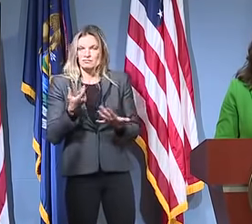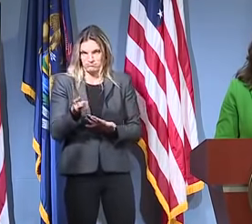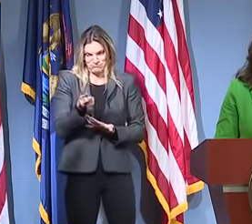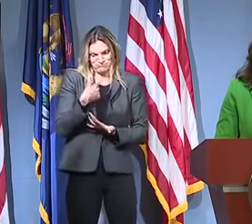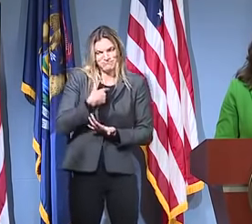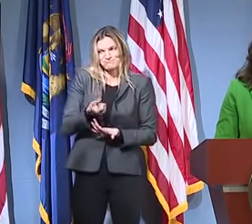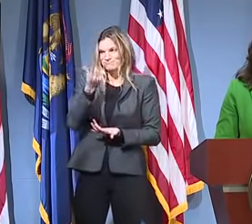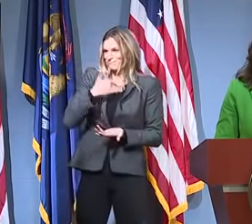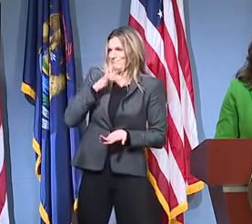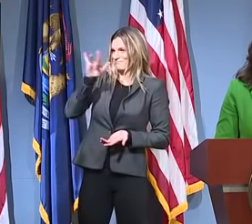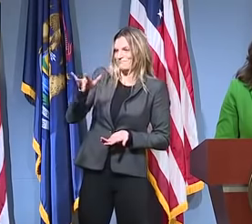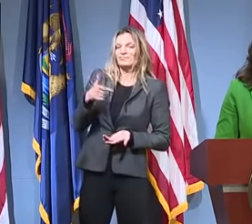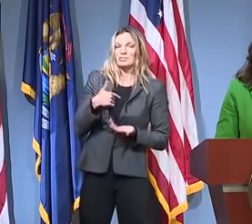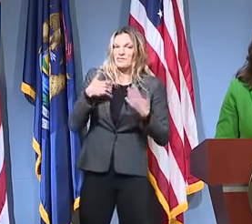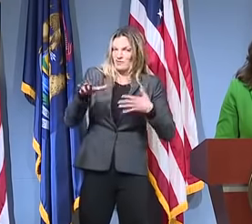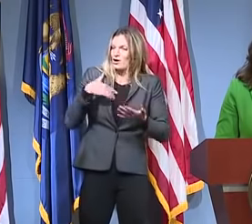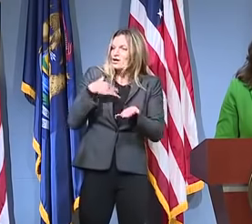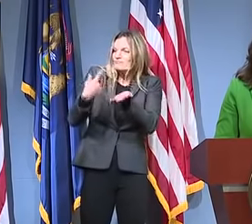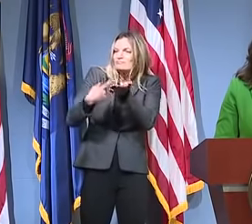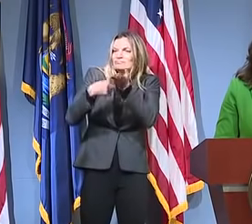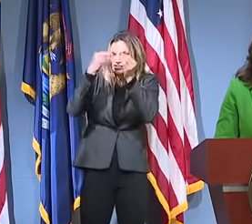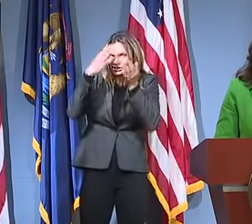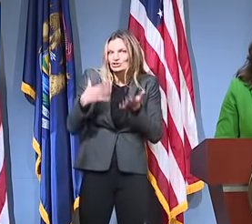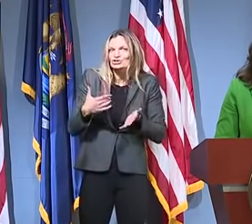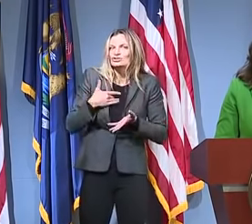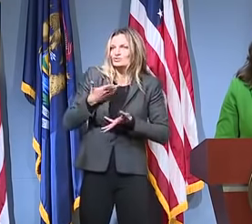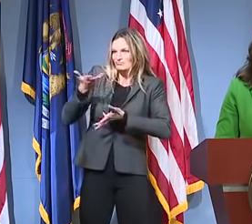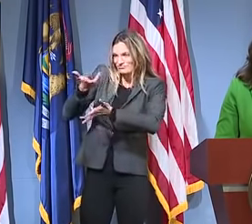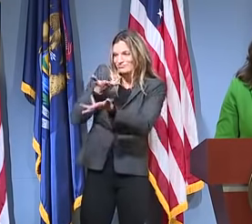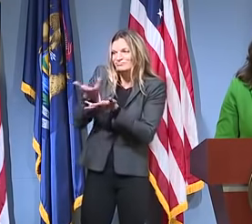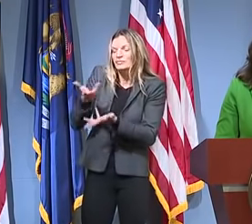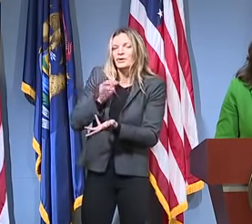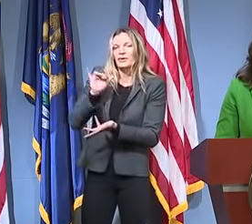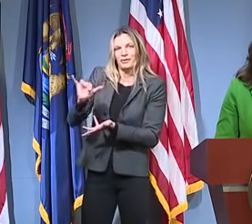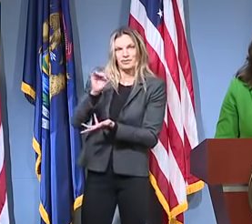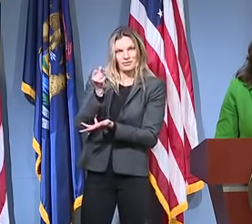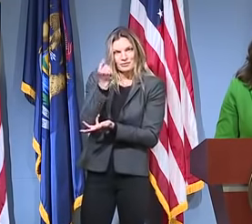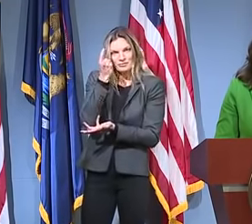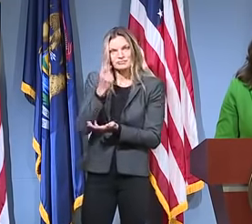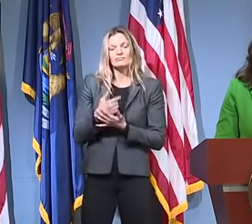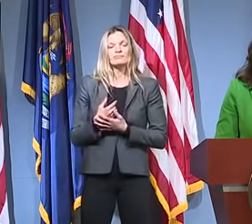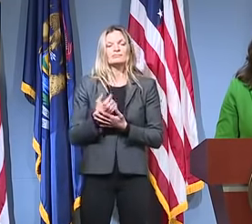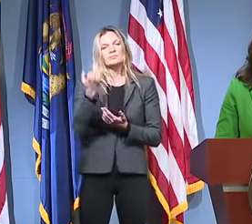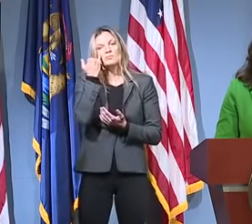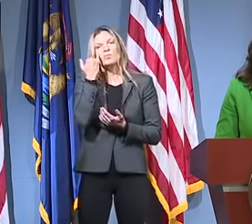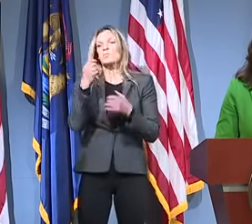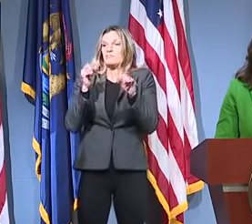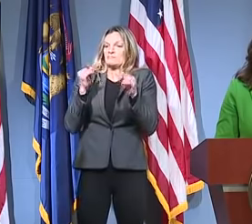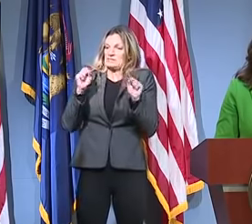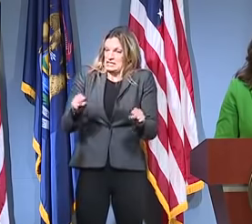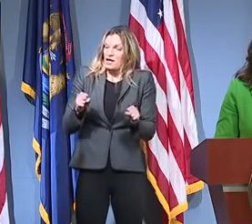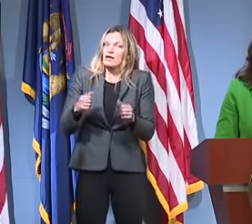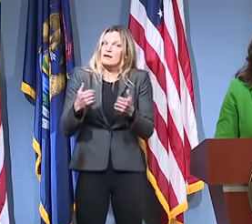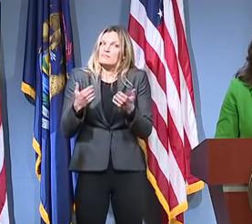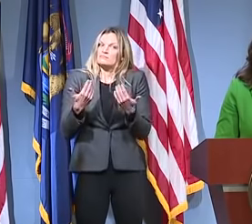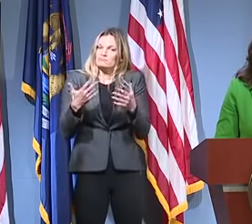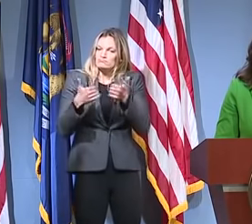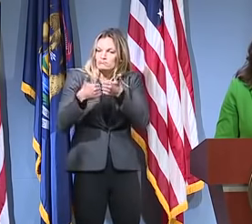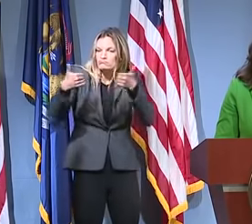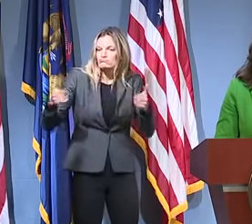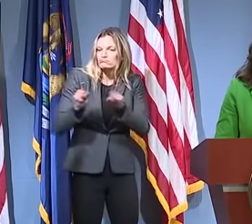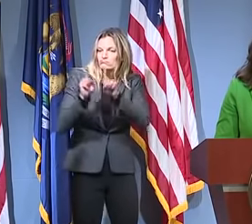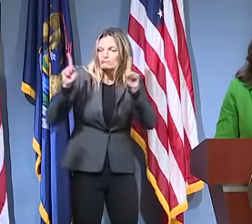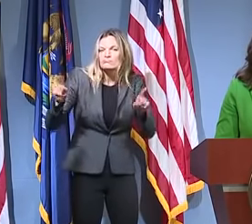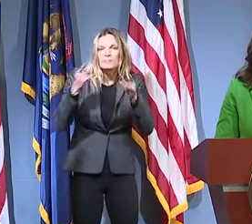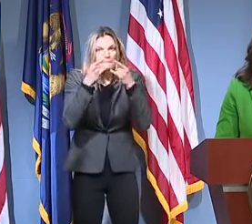is worried about this. We know that if we can observe the distancing and the masking, we have